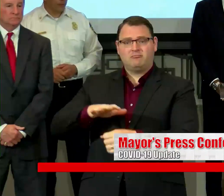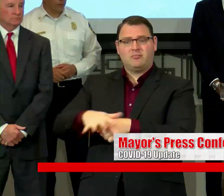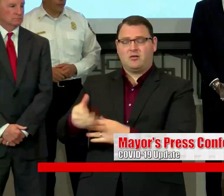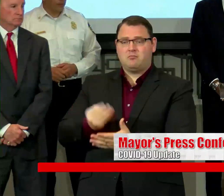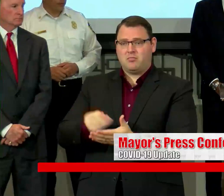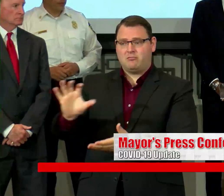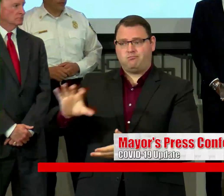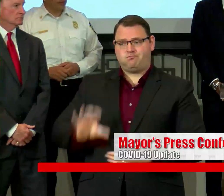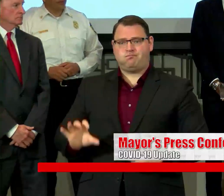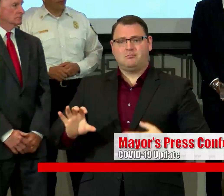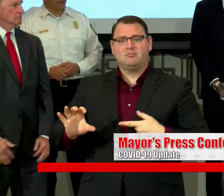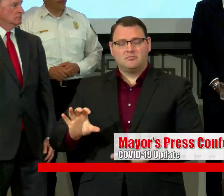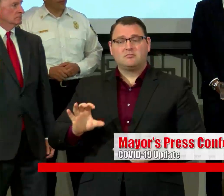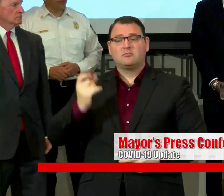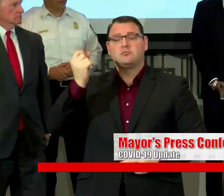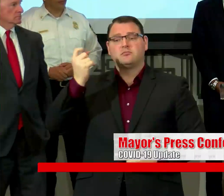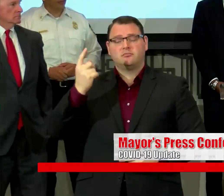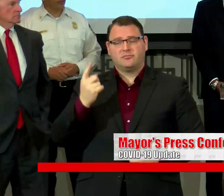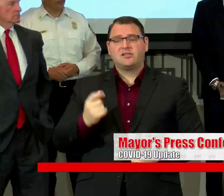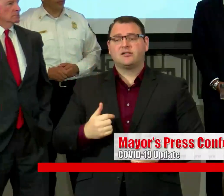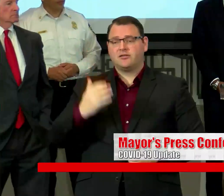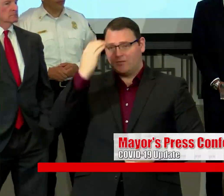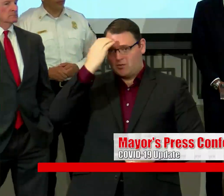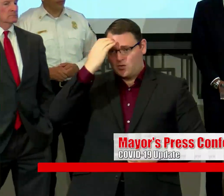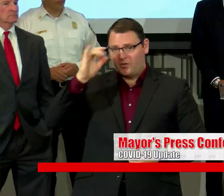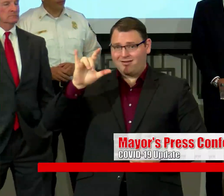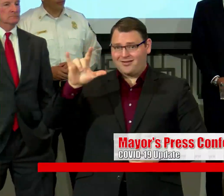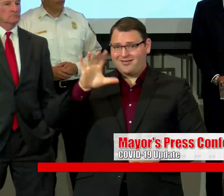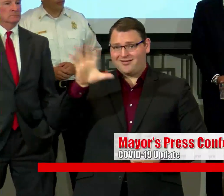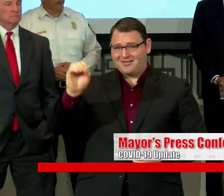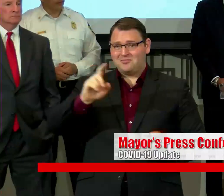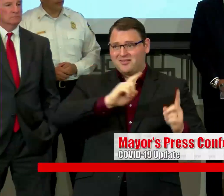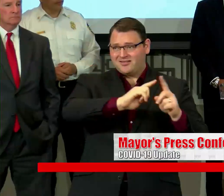happen, we all know that the airlines are going to benefit,